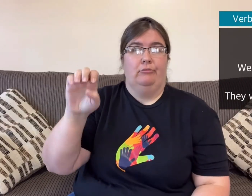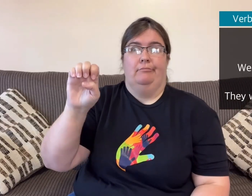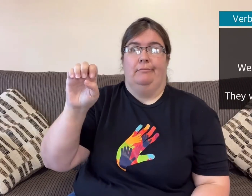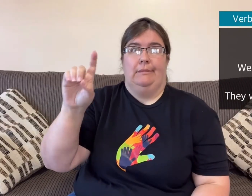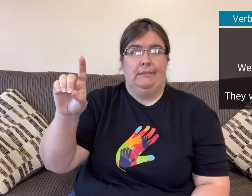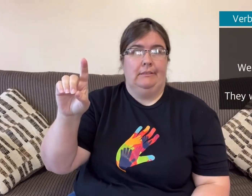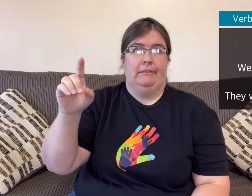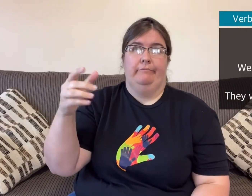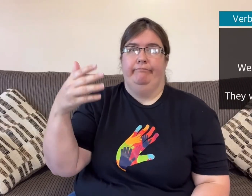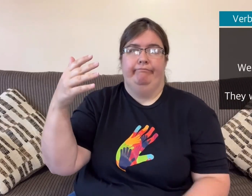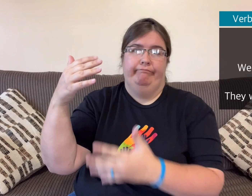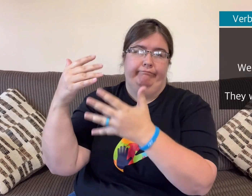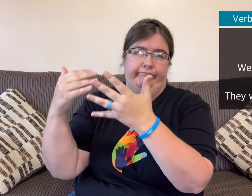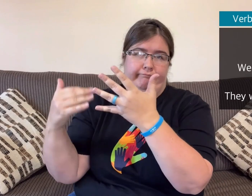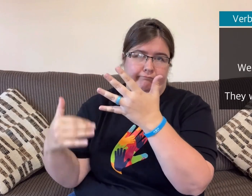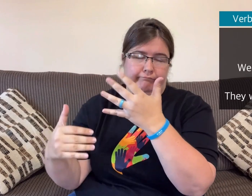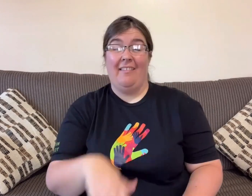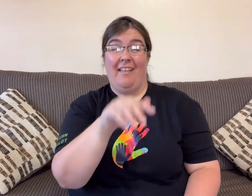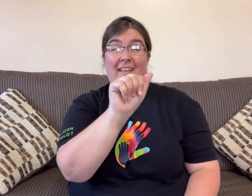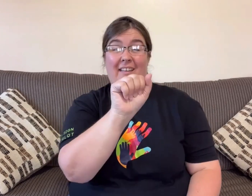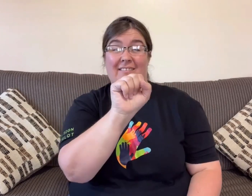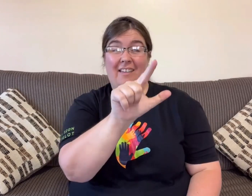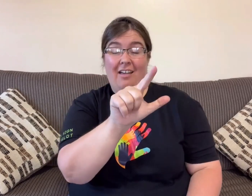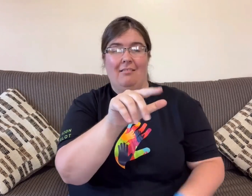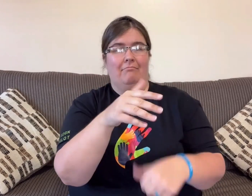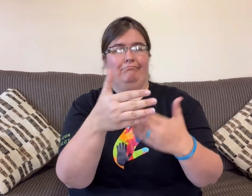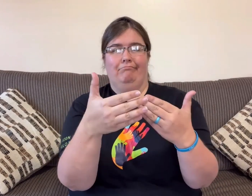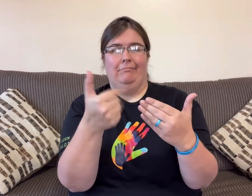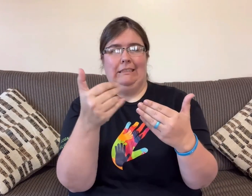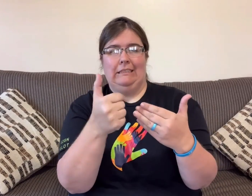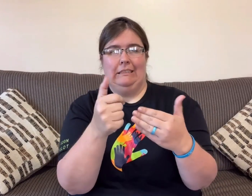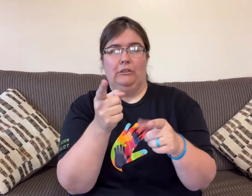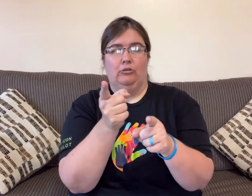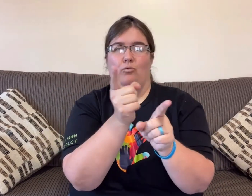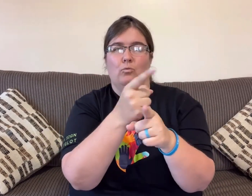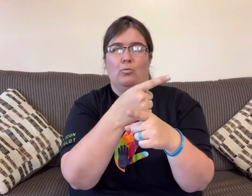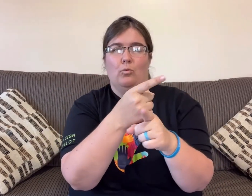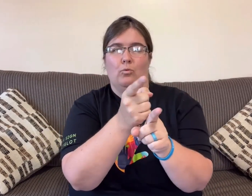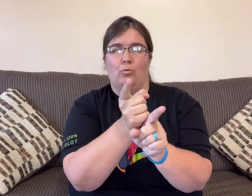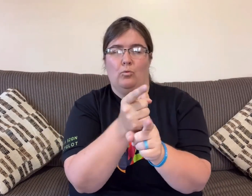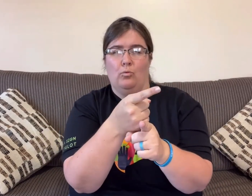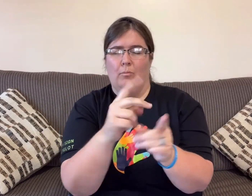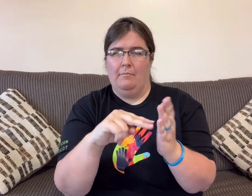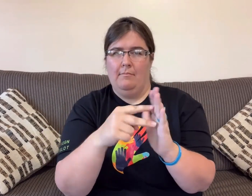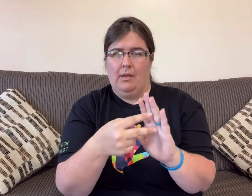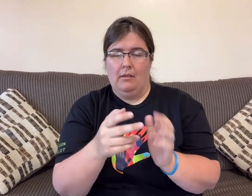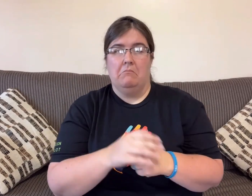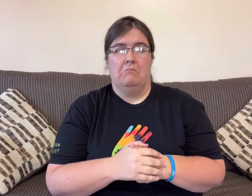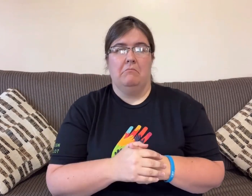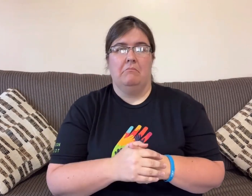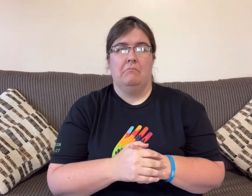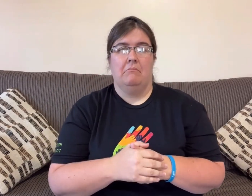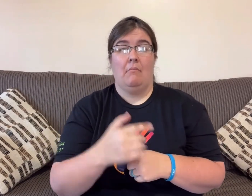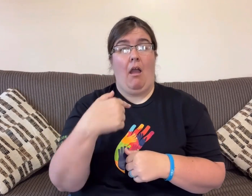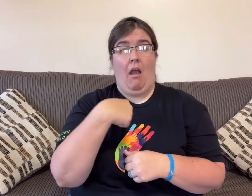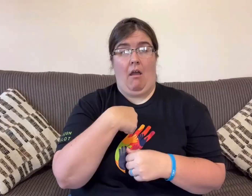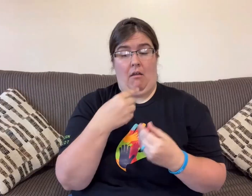ing or ed or many other endings. ASL is easy with directional verbs, meaning